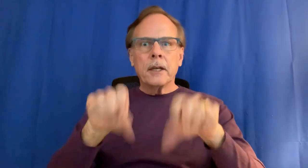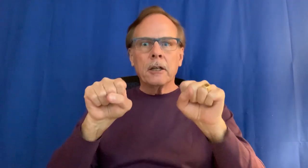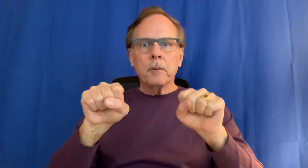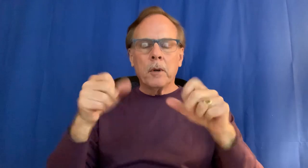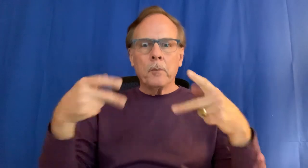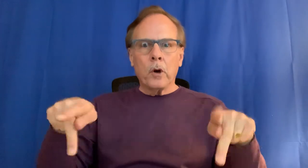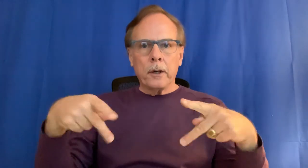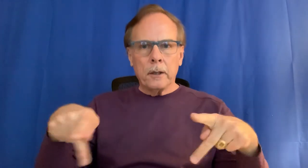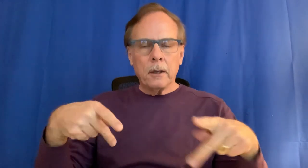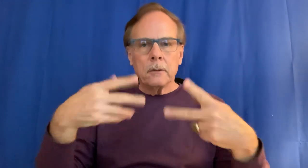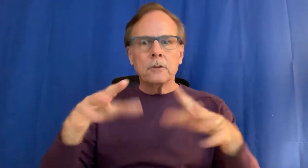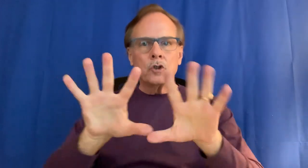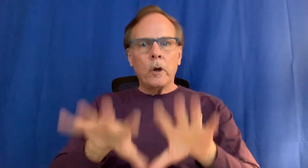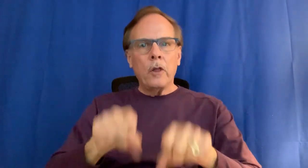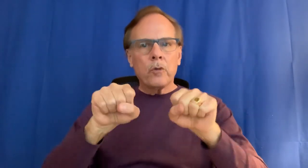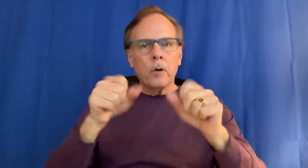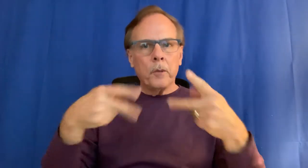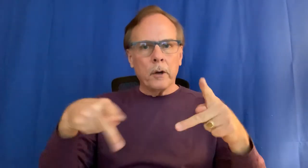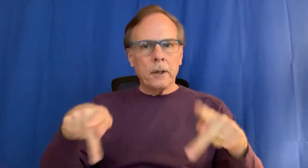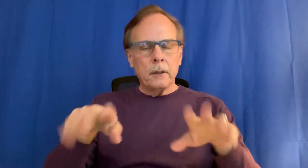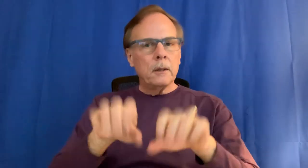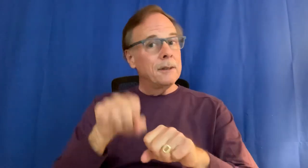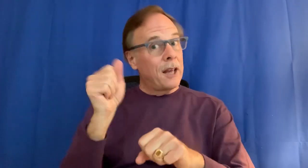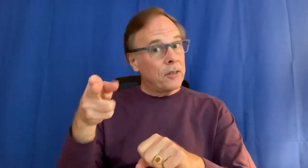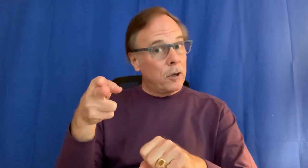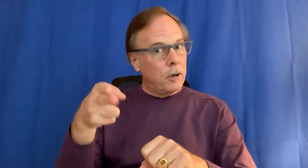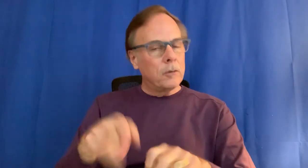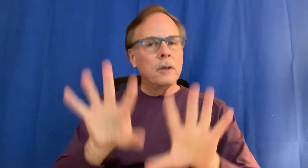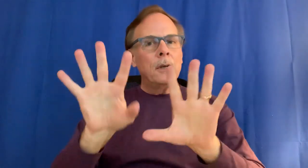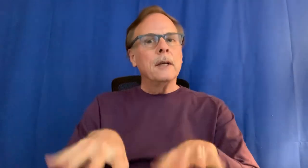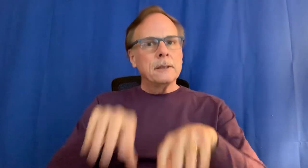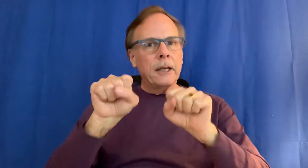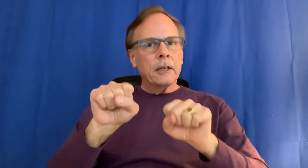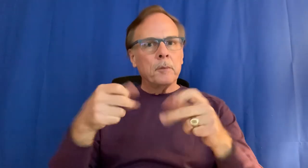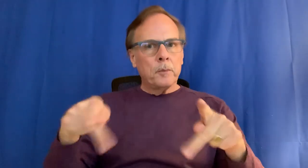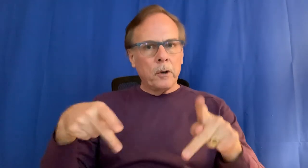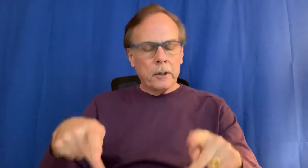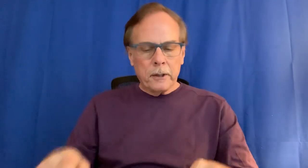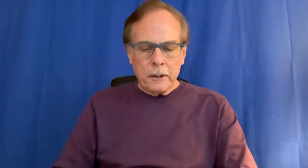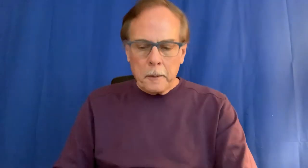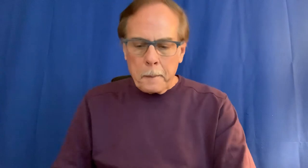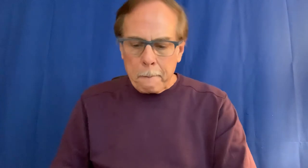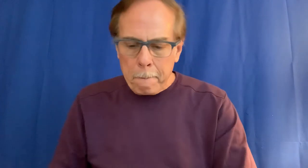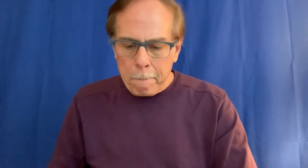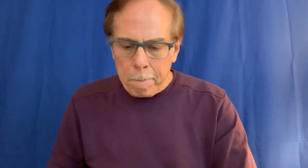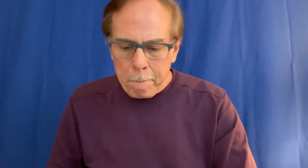taking up a party, to throw a party. Not throw, take up a party.